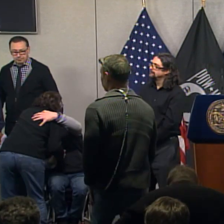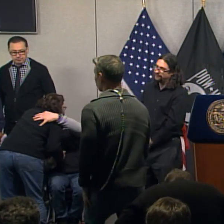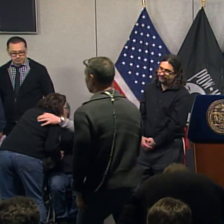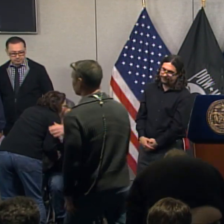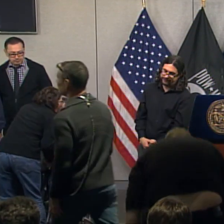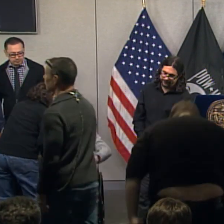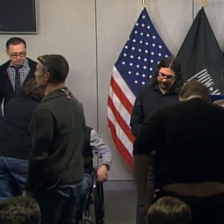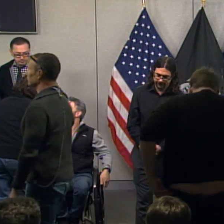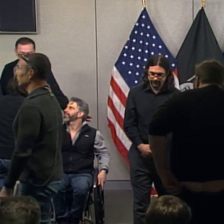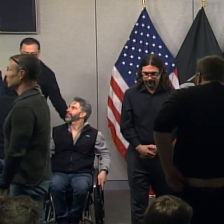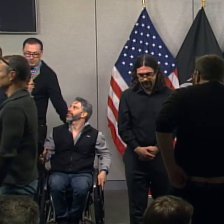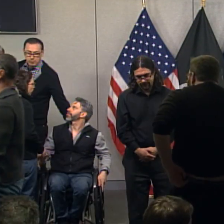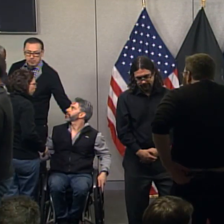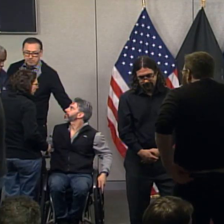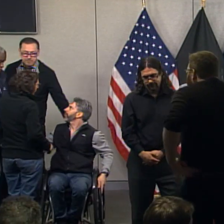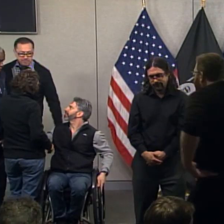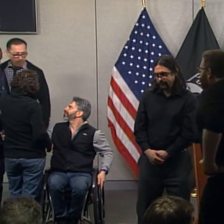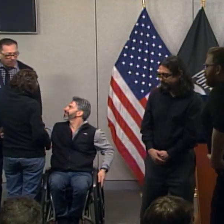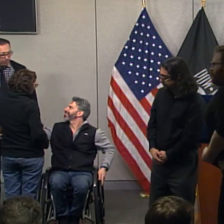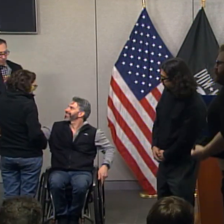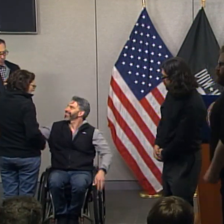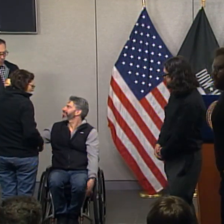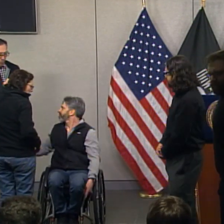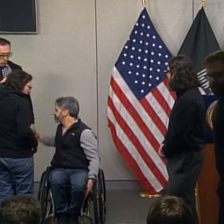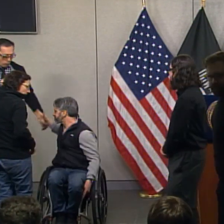Sorry, there's the snow plan online.